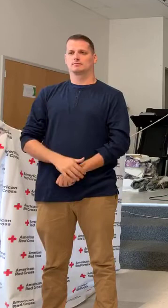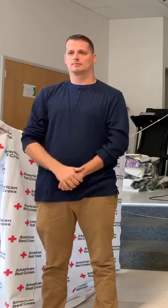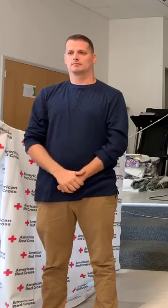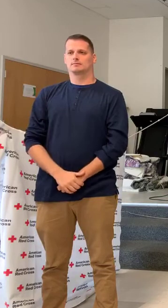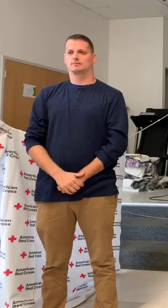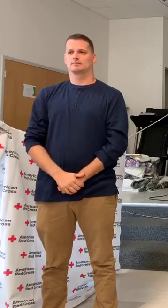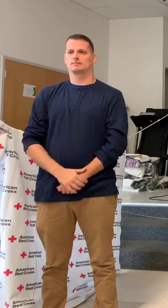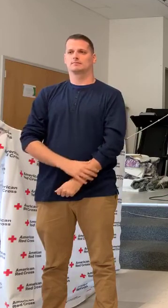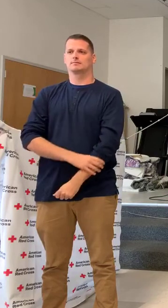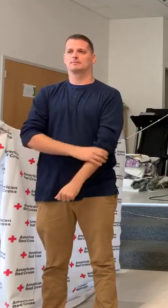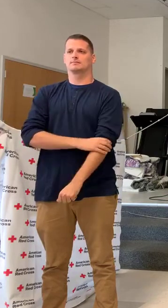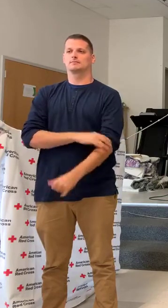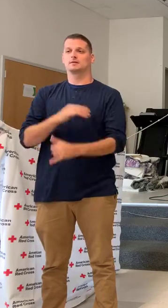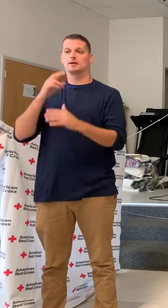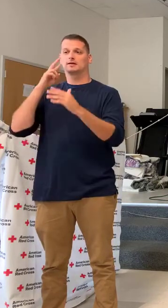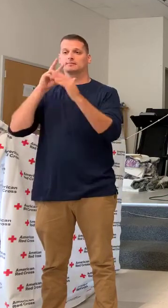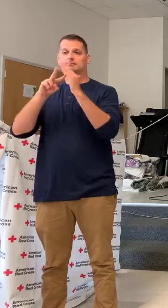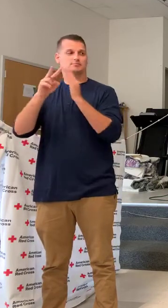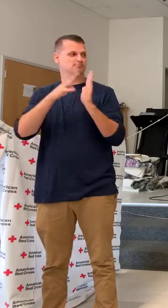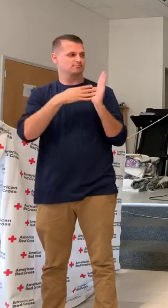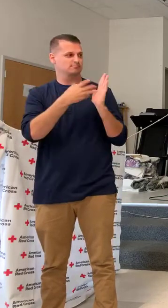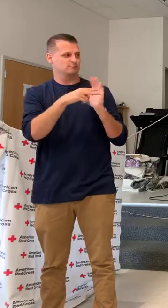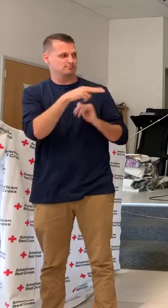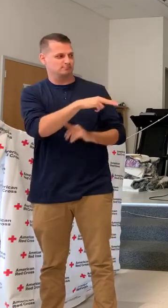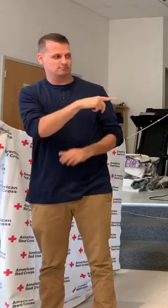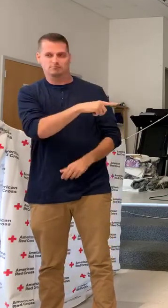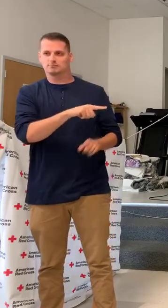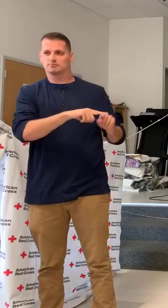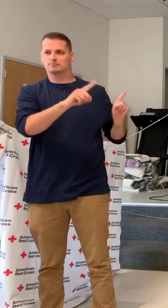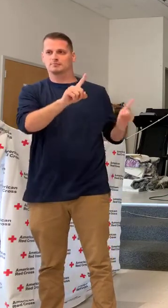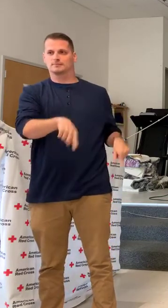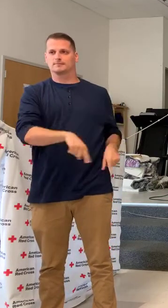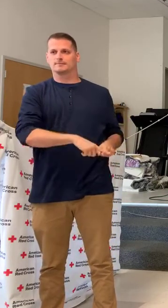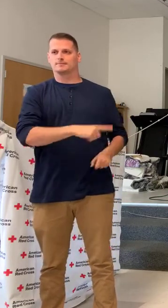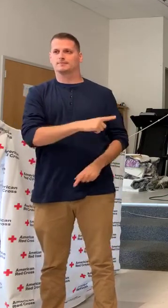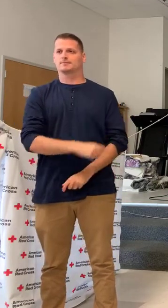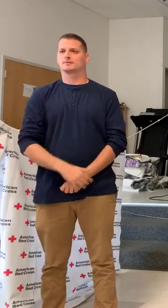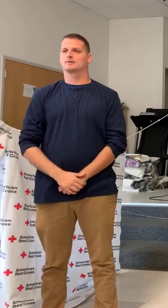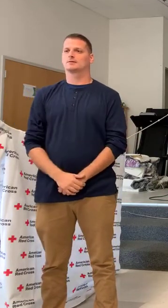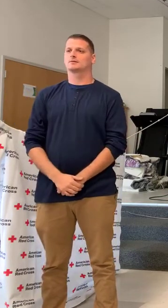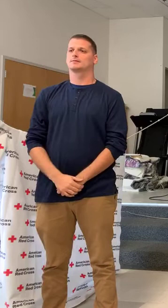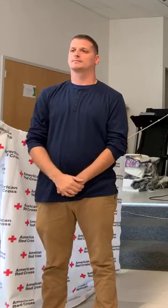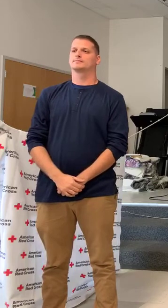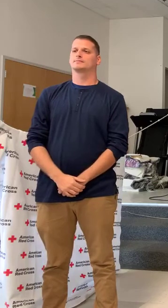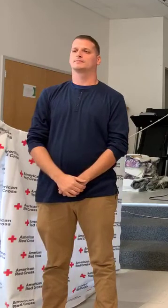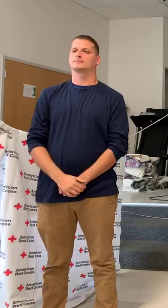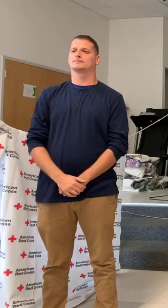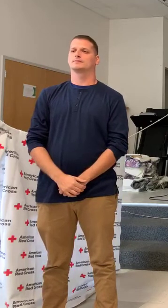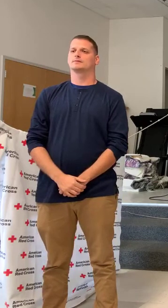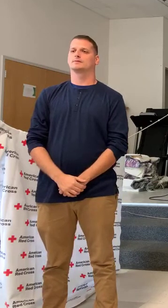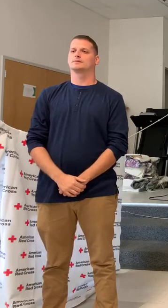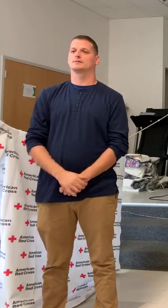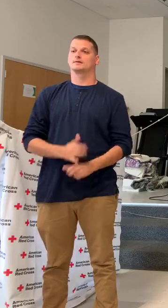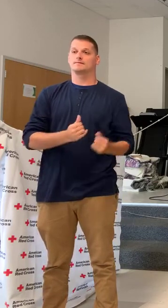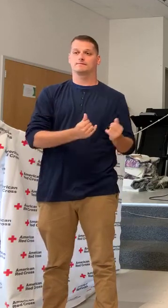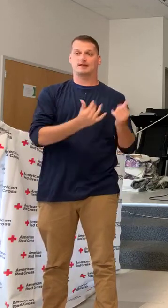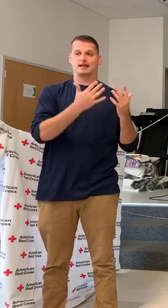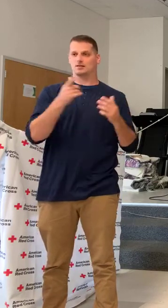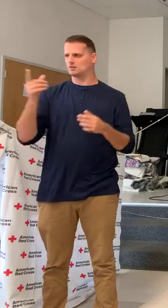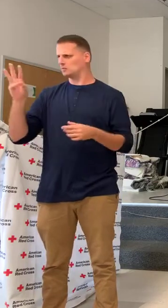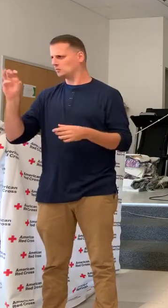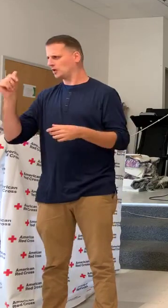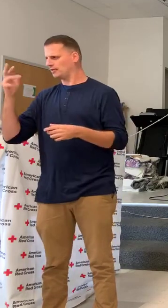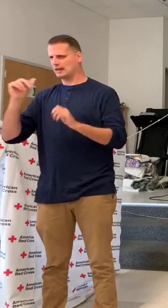forecast matrix, and what we do is we try to relate weather to fire behavior, which is the whole point of me being here. Is I work with that fire